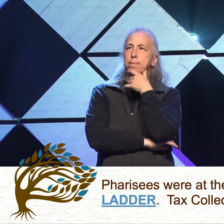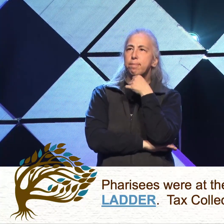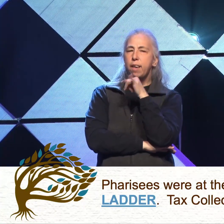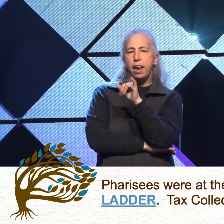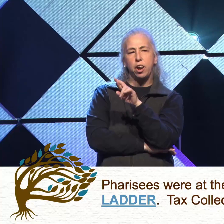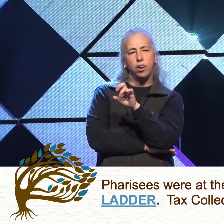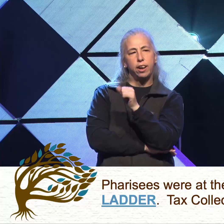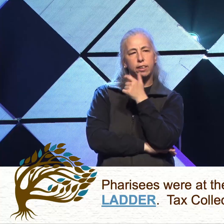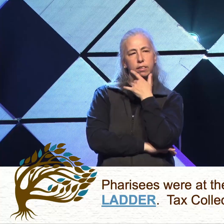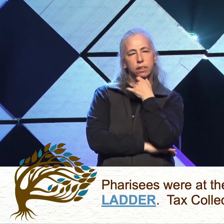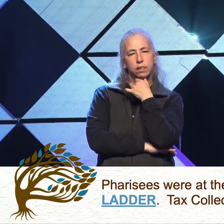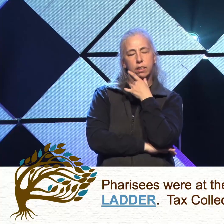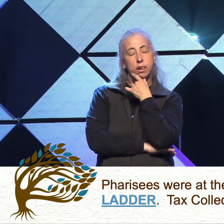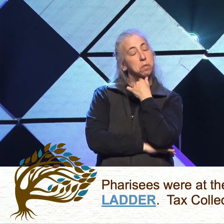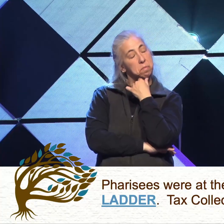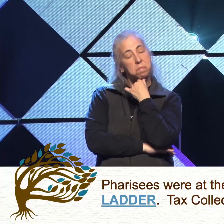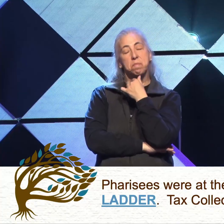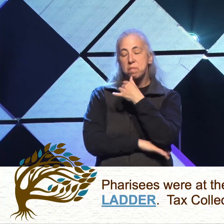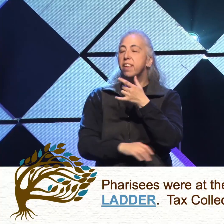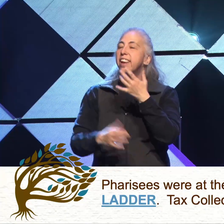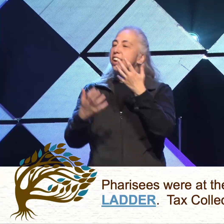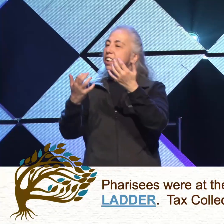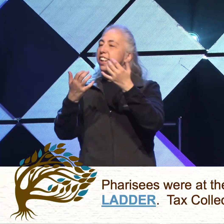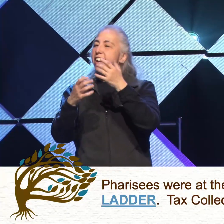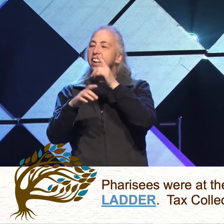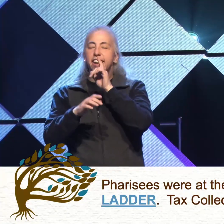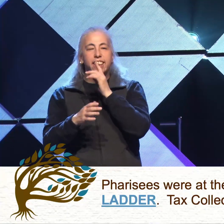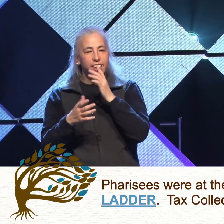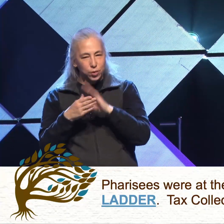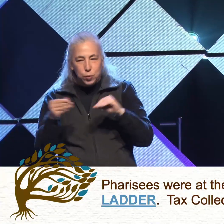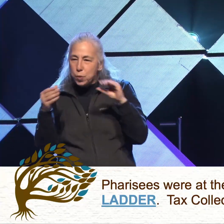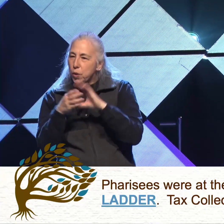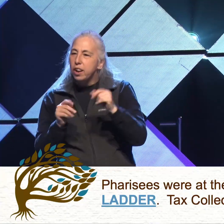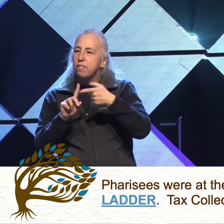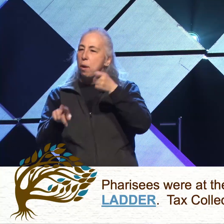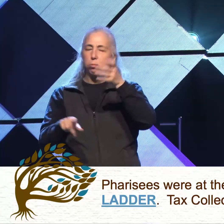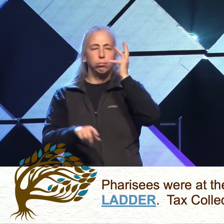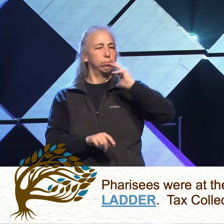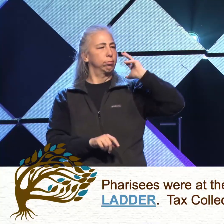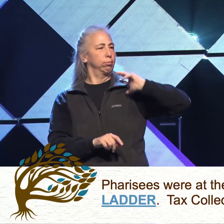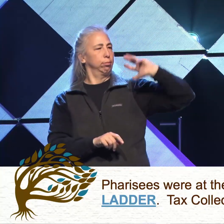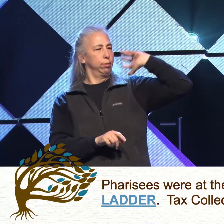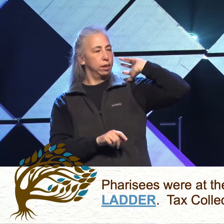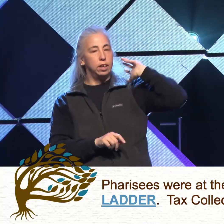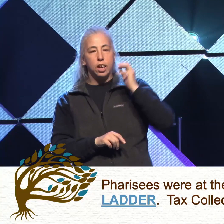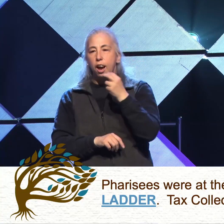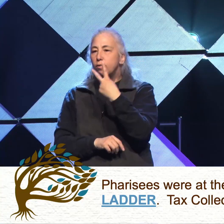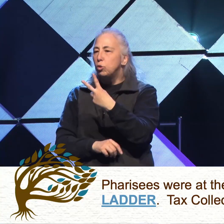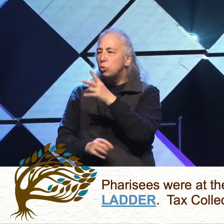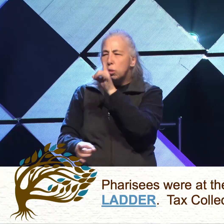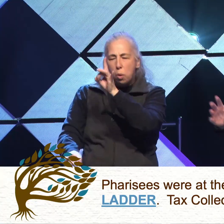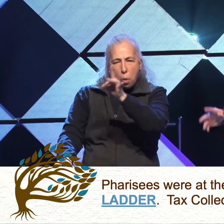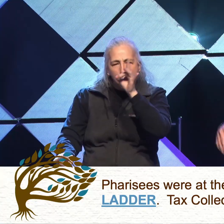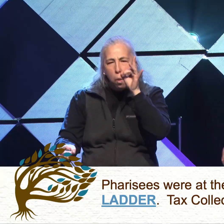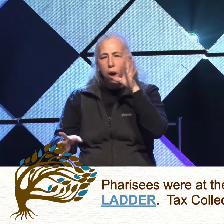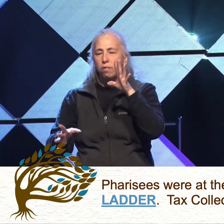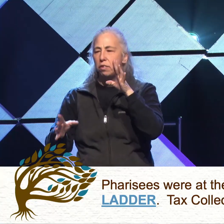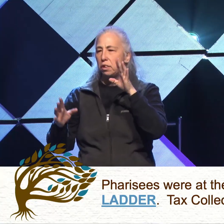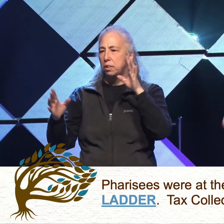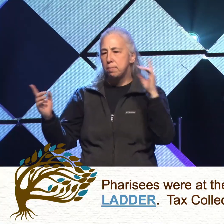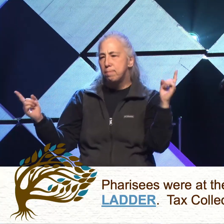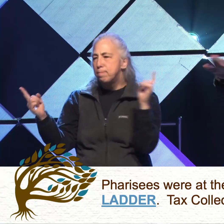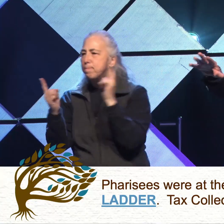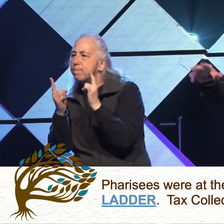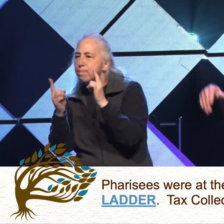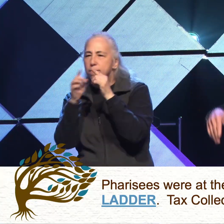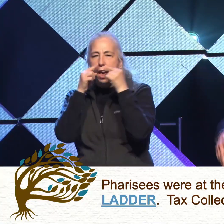love them, right? Well, this is a story, this parable of two bitter enemies. And they meet,